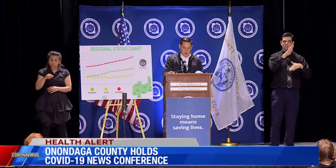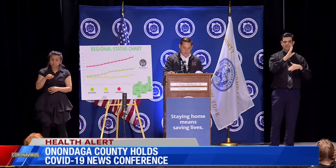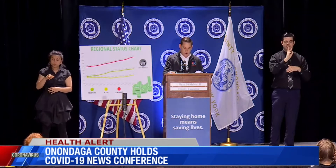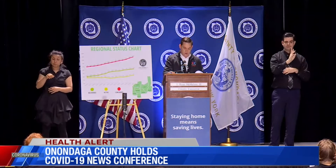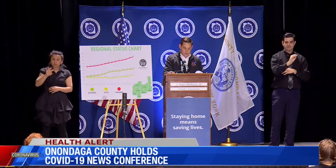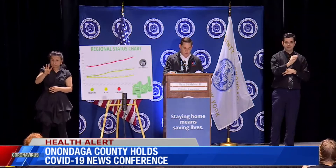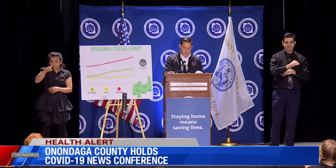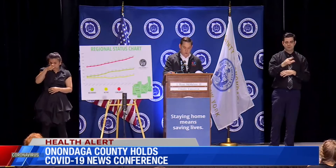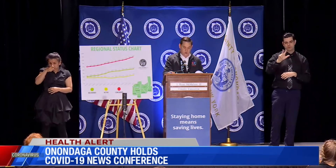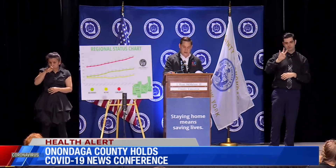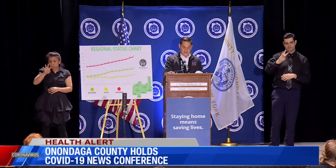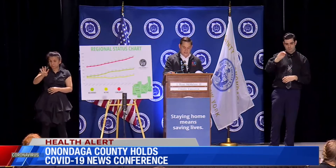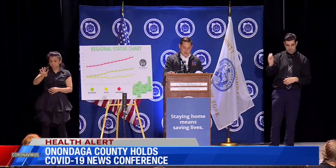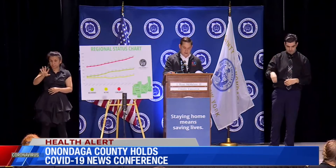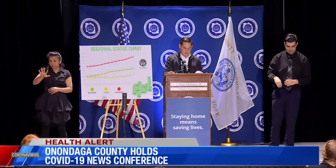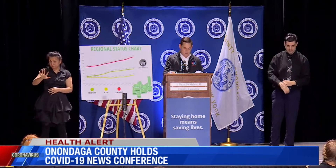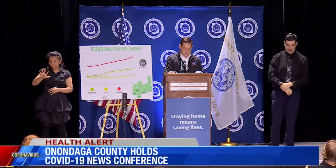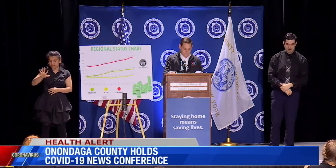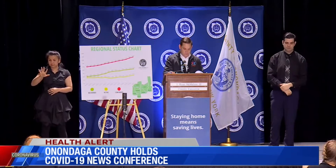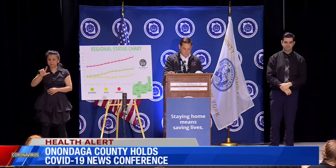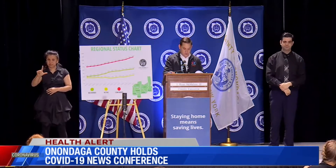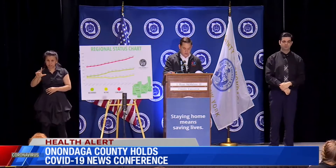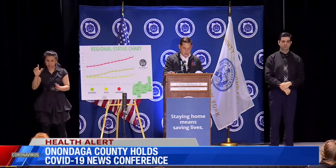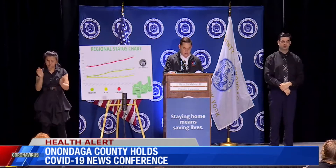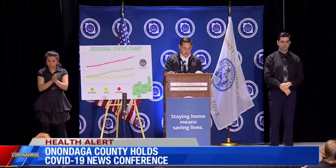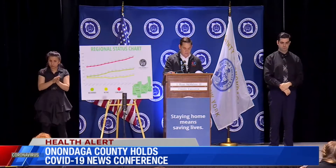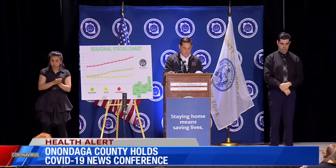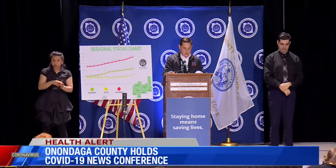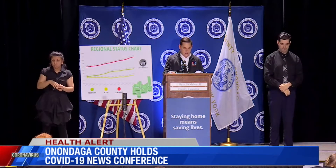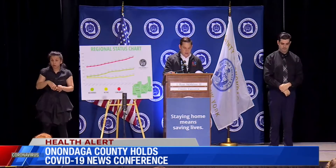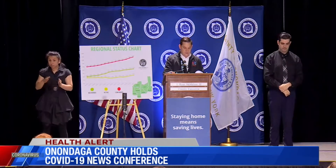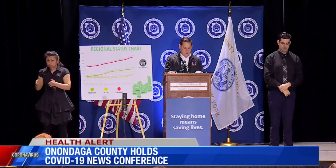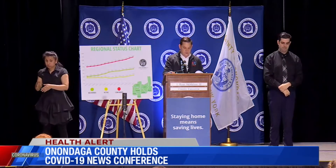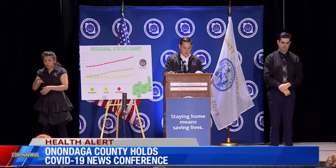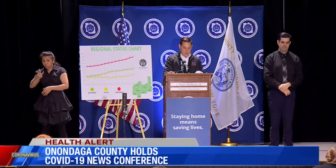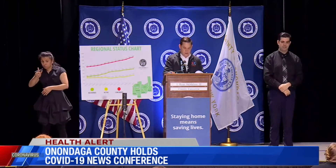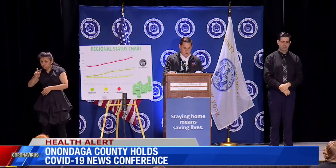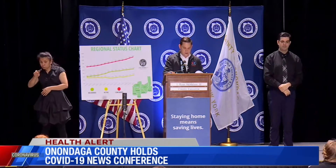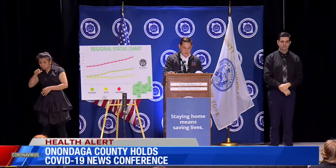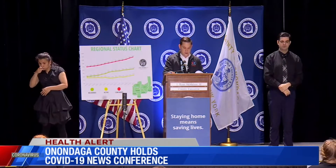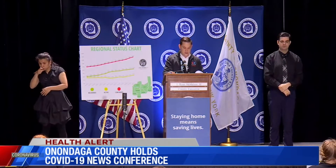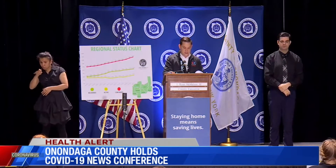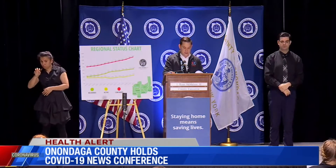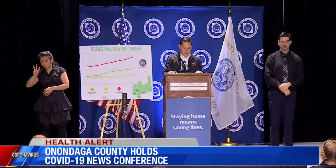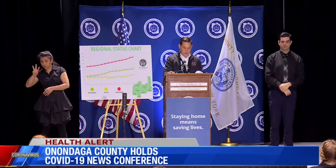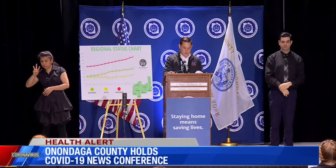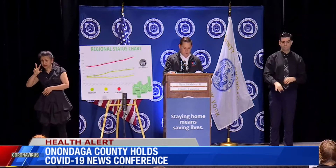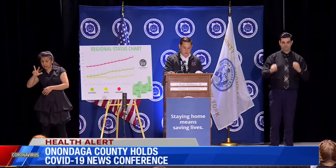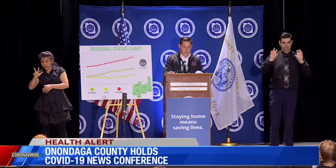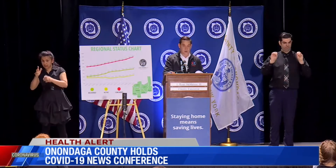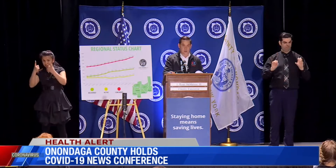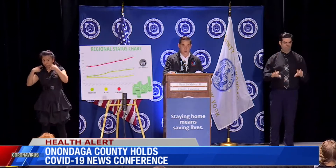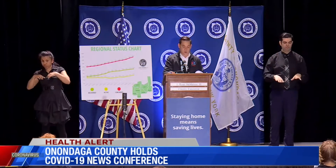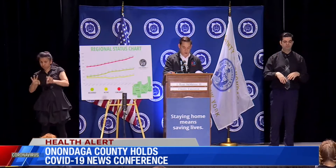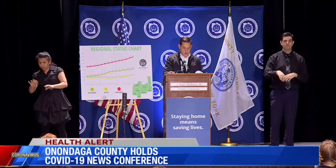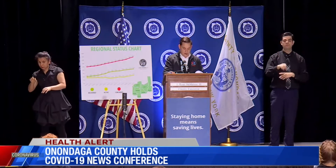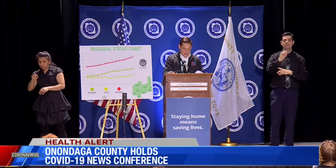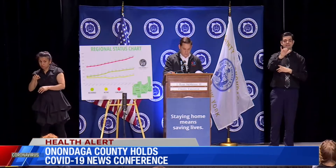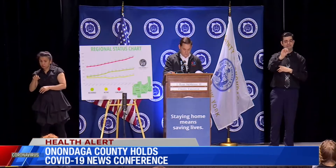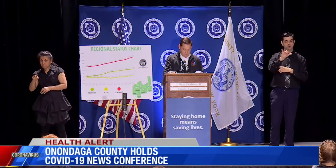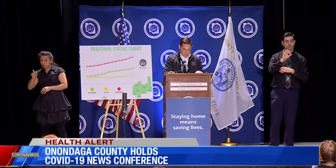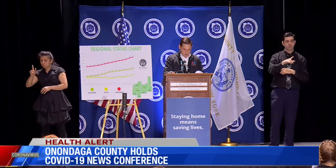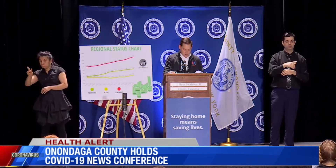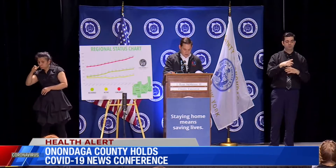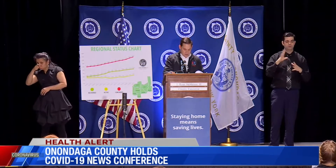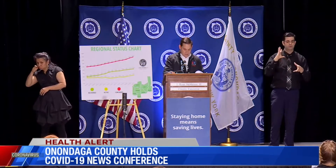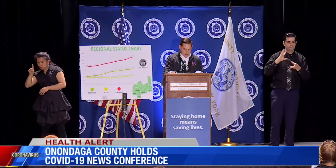238 recoveries, 219 active. Town of Clay, 85 total cases, 63 recoveries, 22